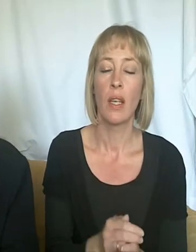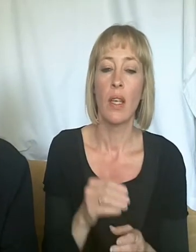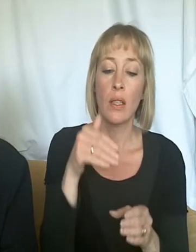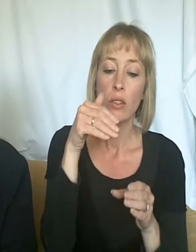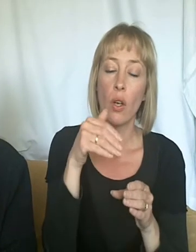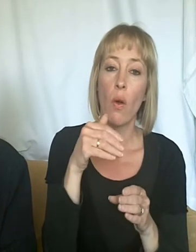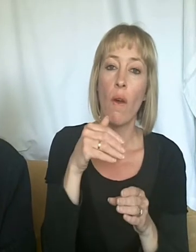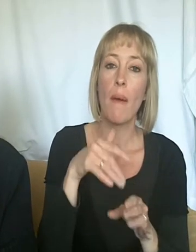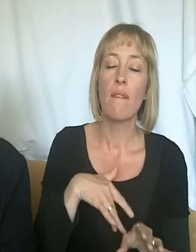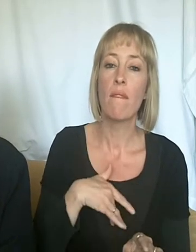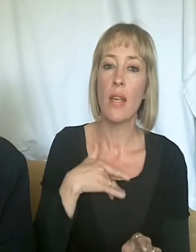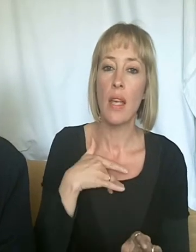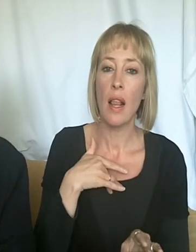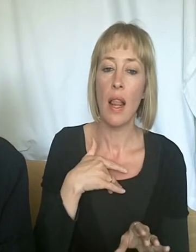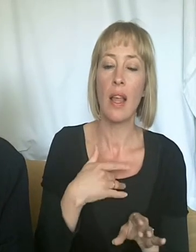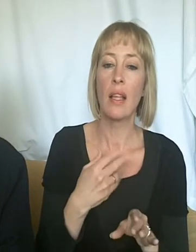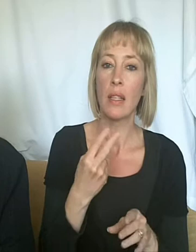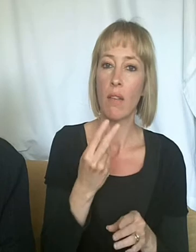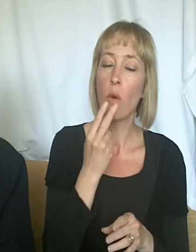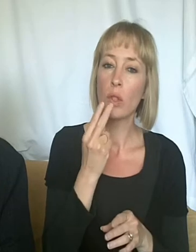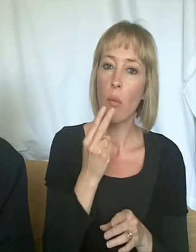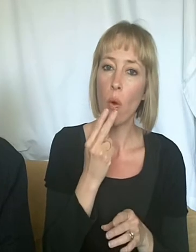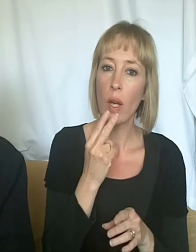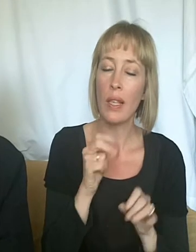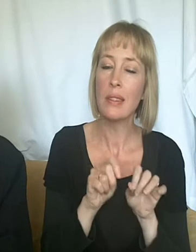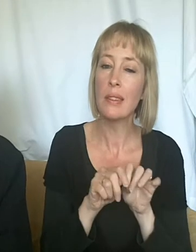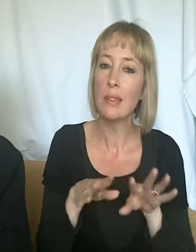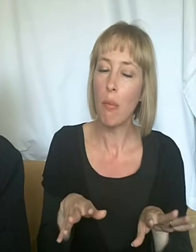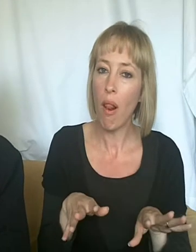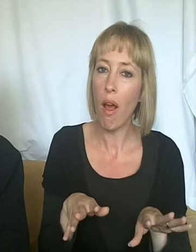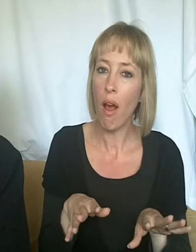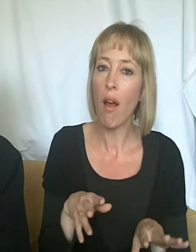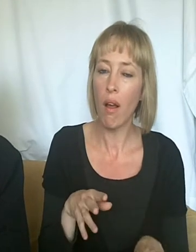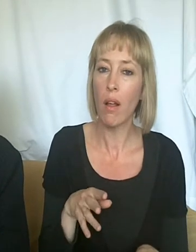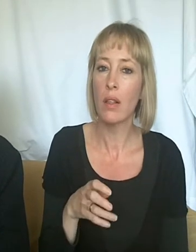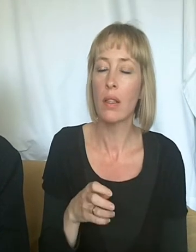a very satisfying substitute for smoking.